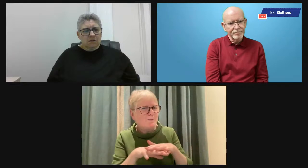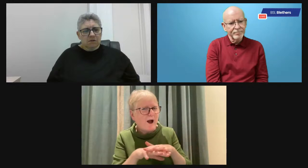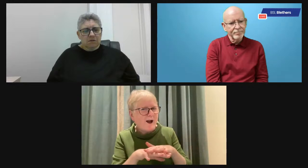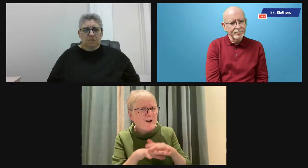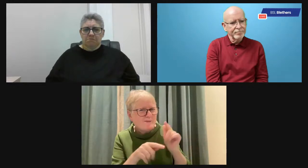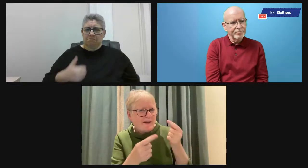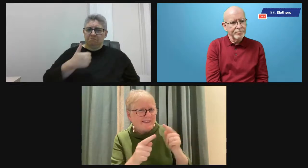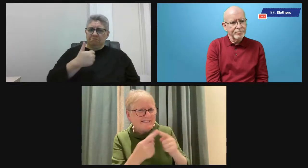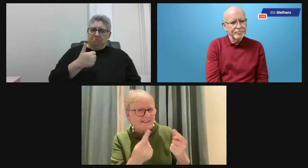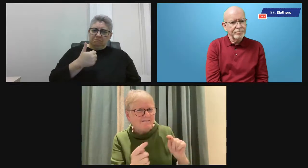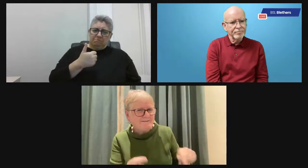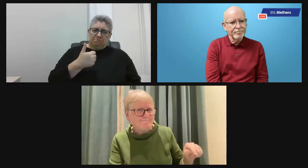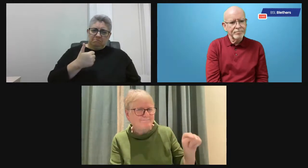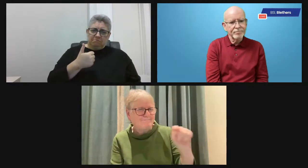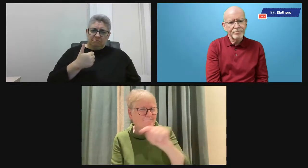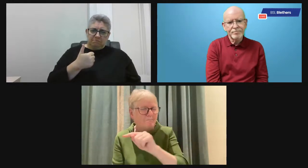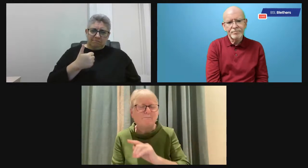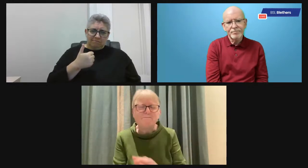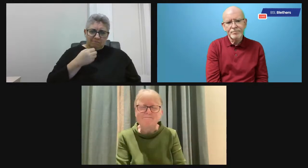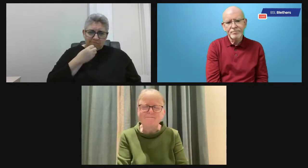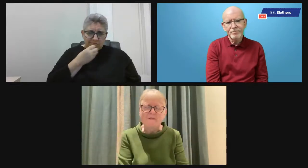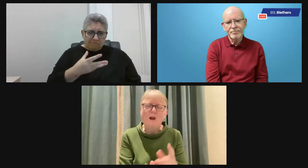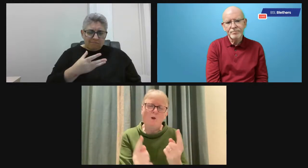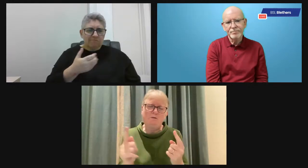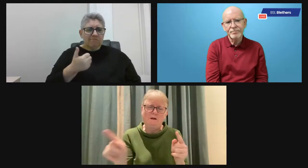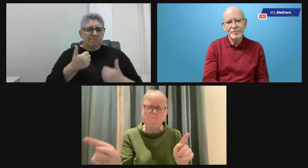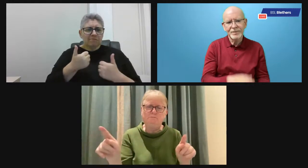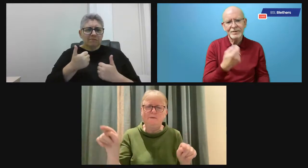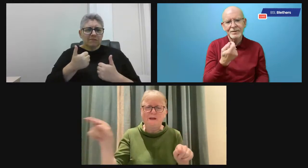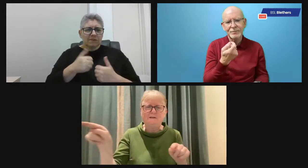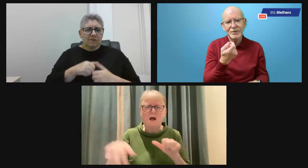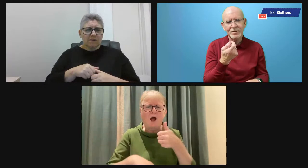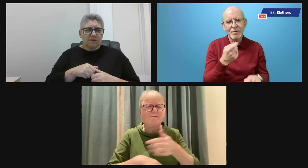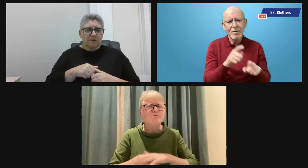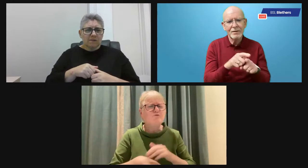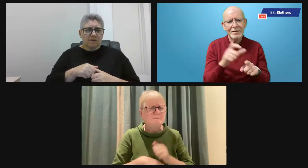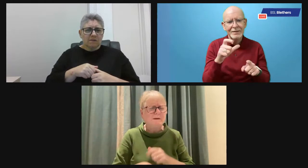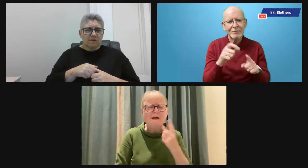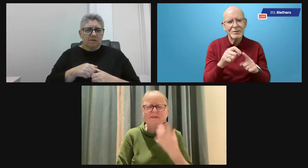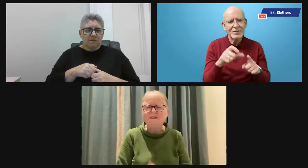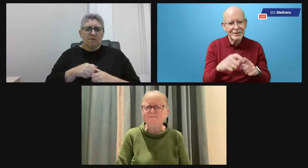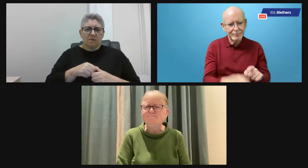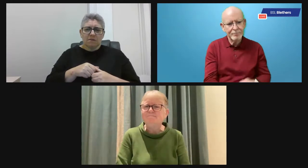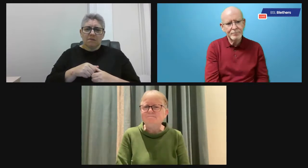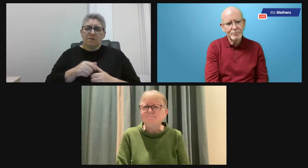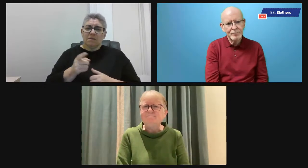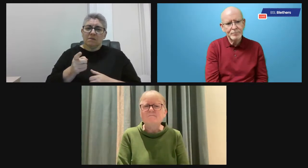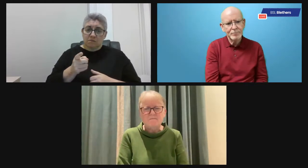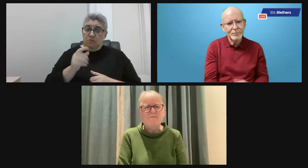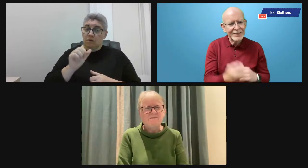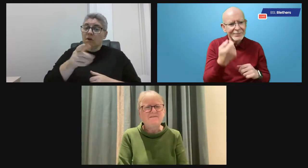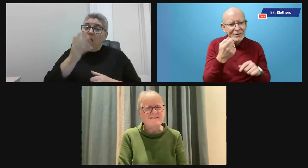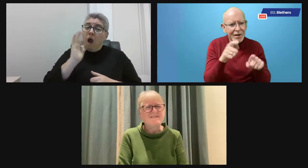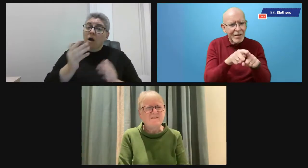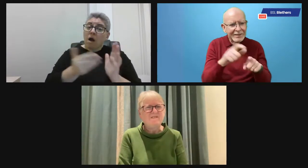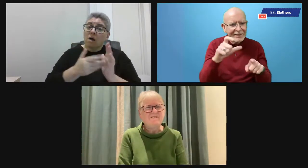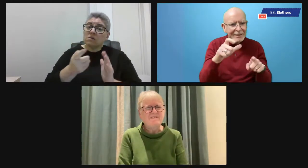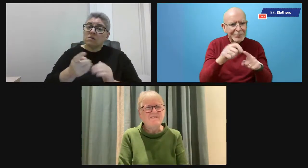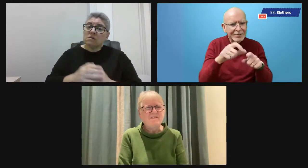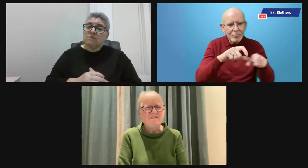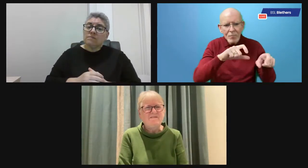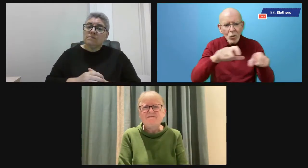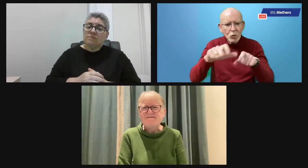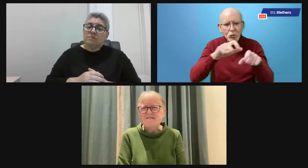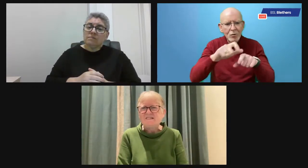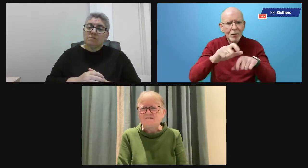area hub. Okay. And the idea is to encourage our members to network with each other. So we're hoping that is